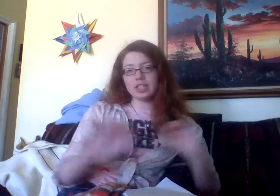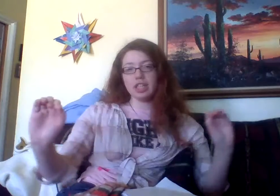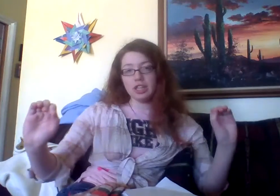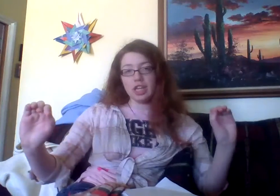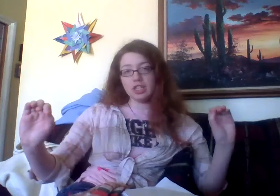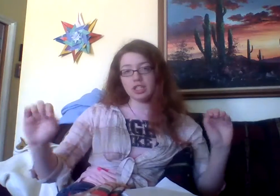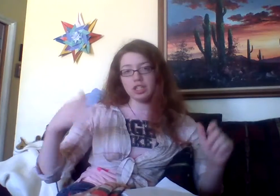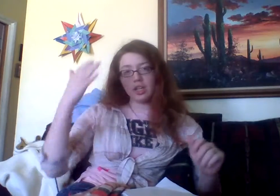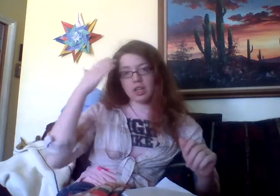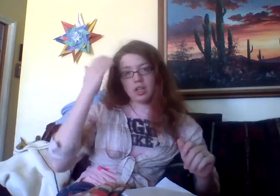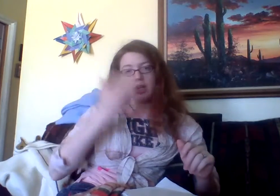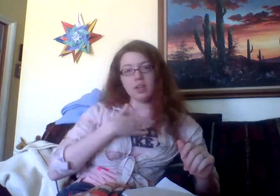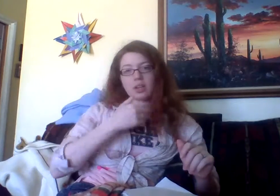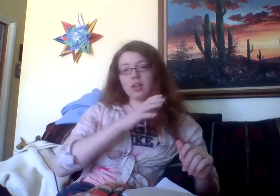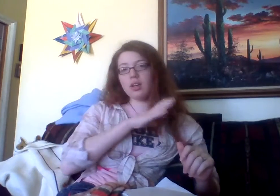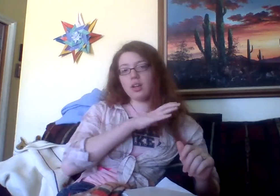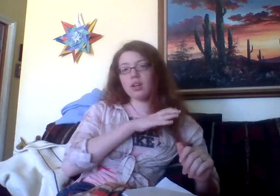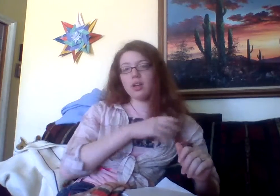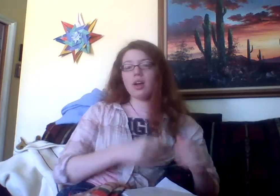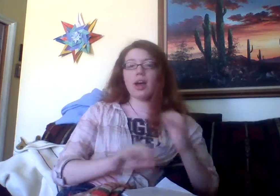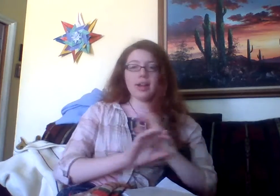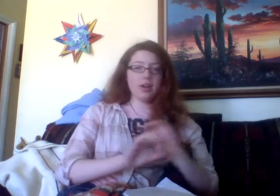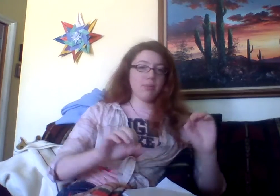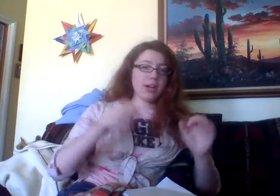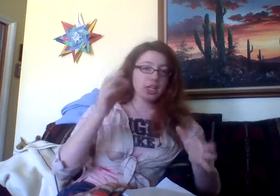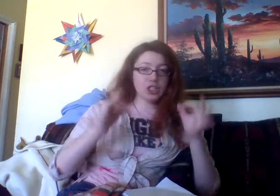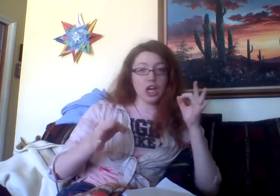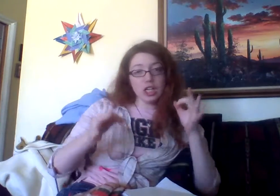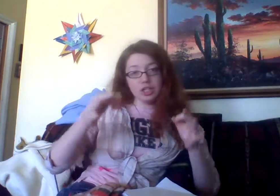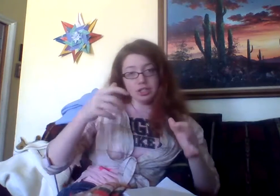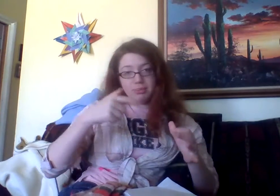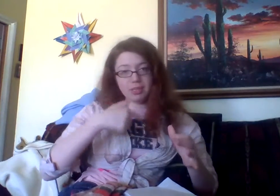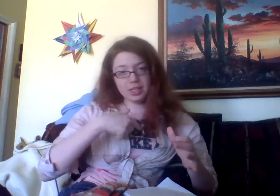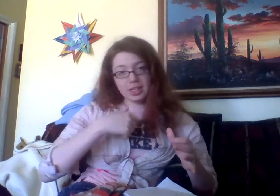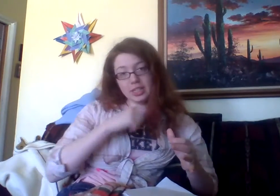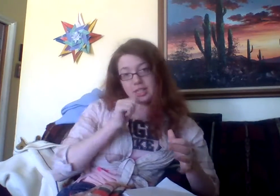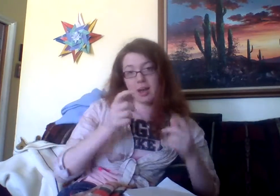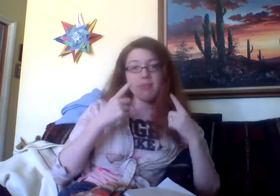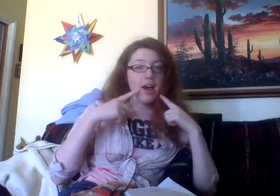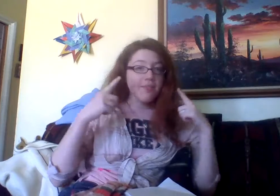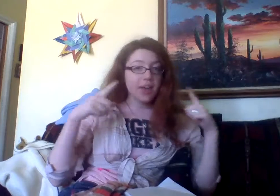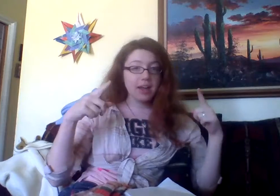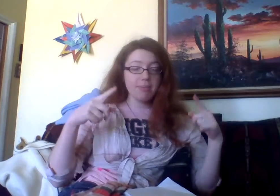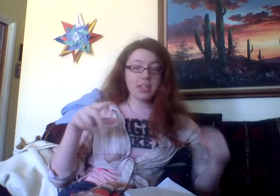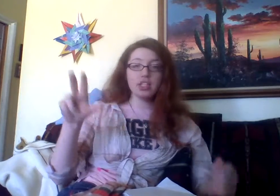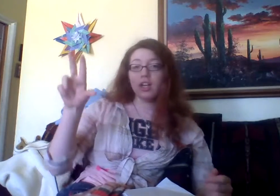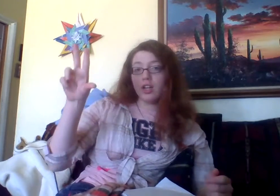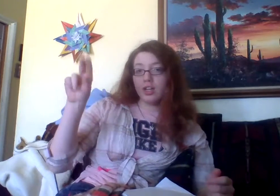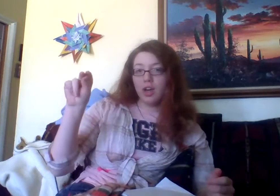did this. And nobody judges me because I'm not famous.